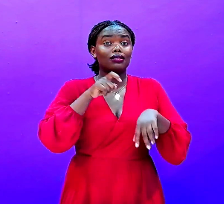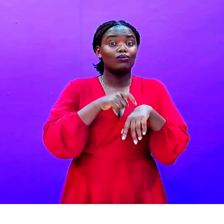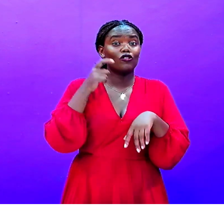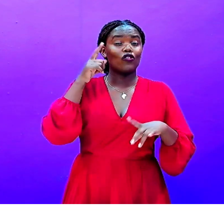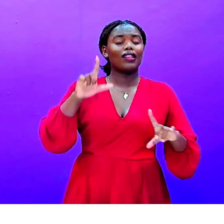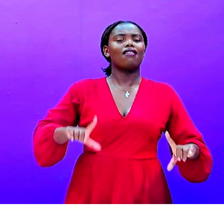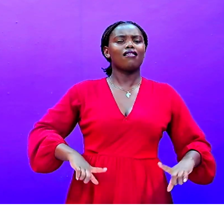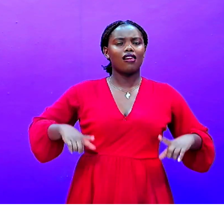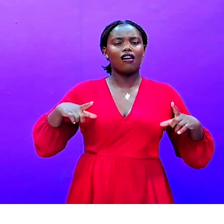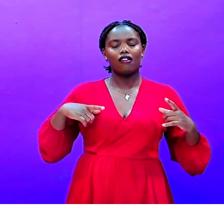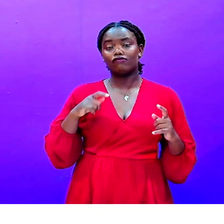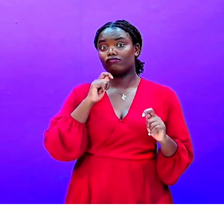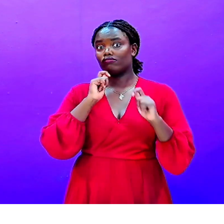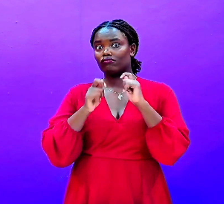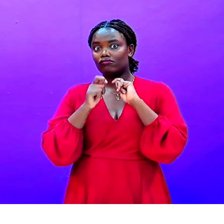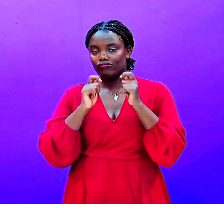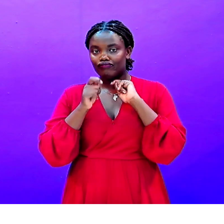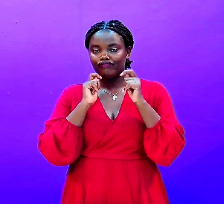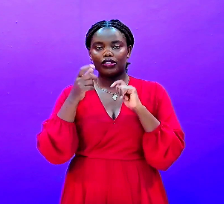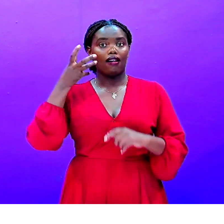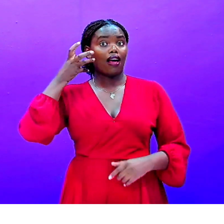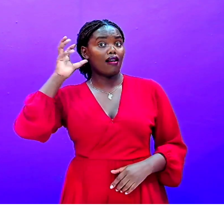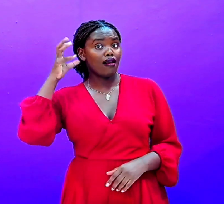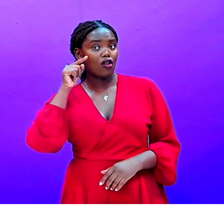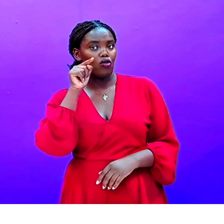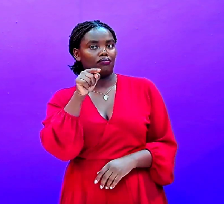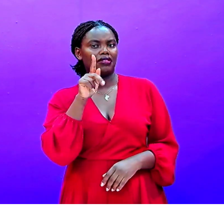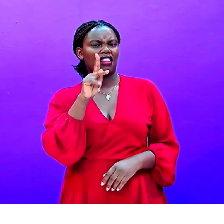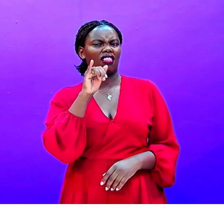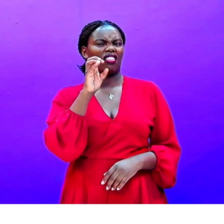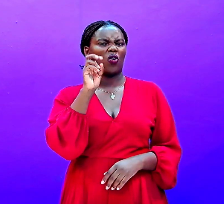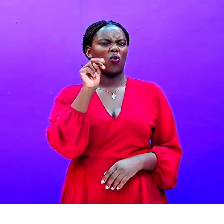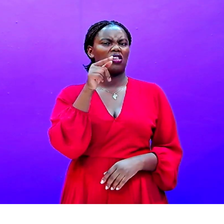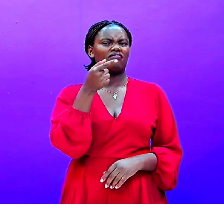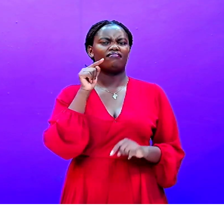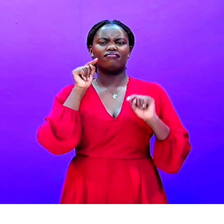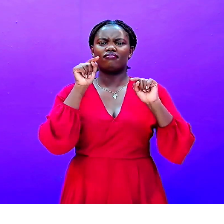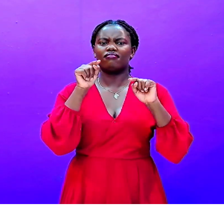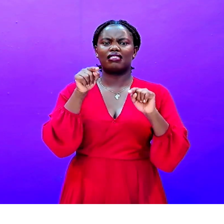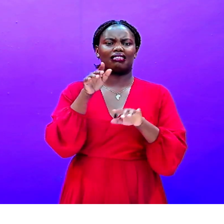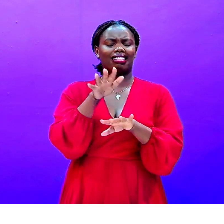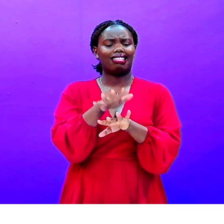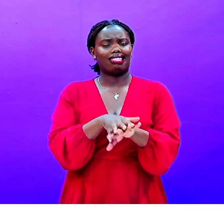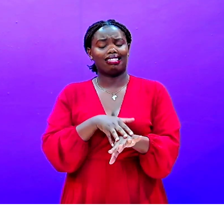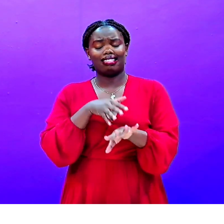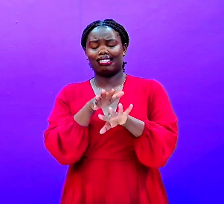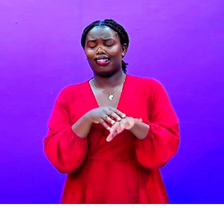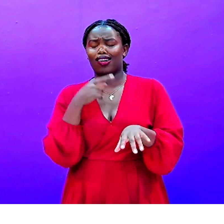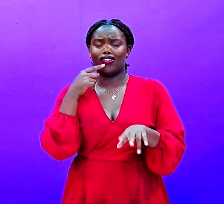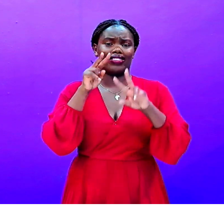Today, during a live radio interview, Kioni criticized the